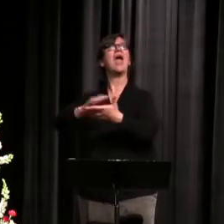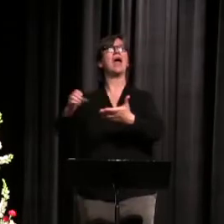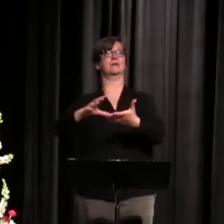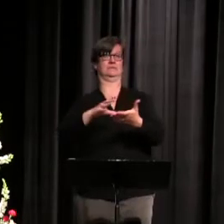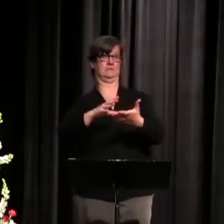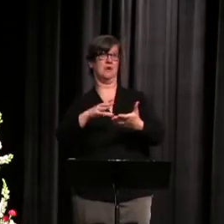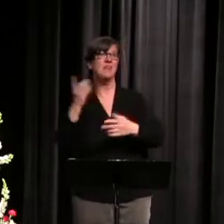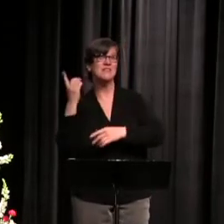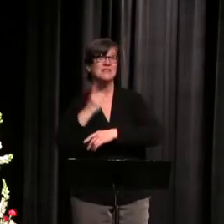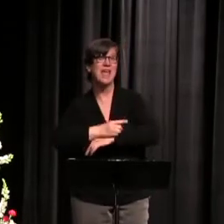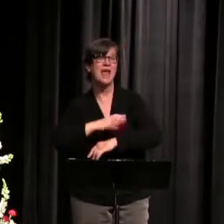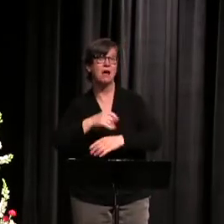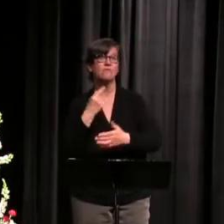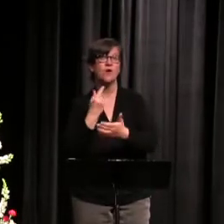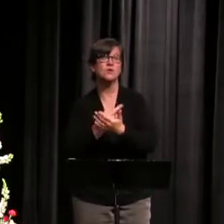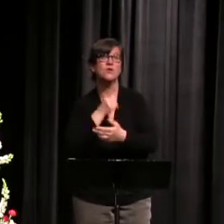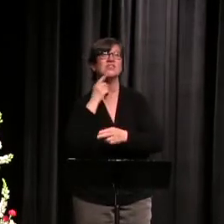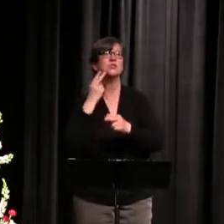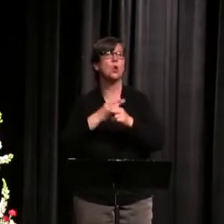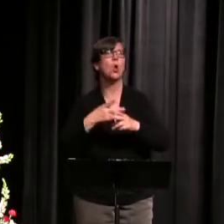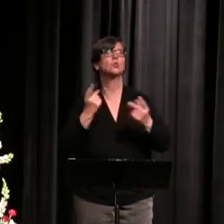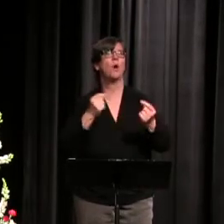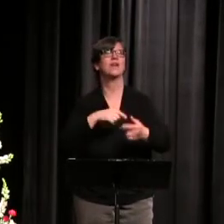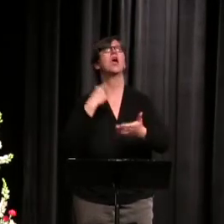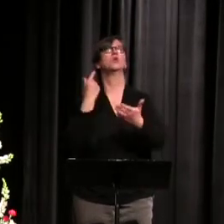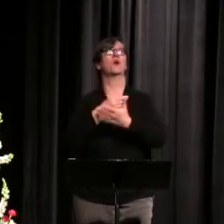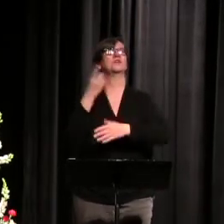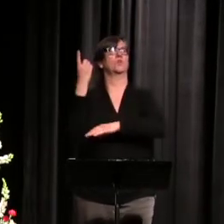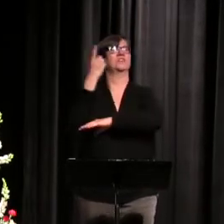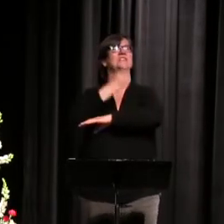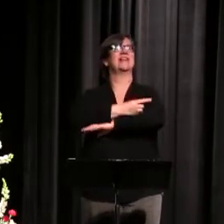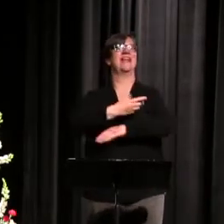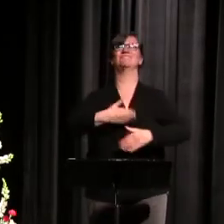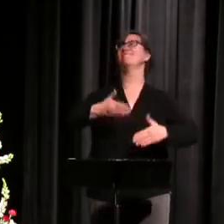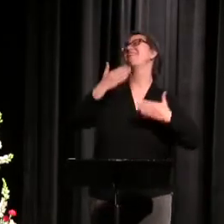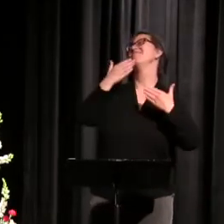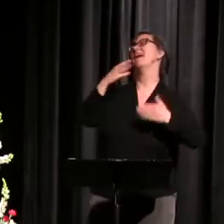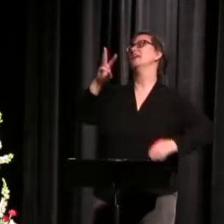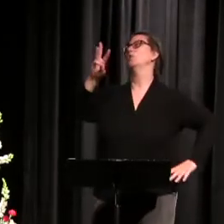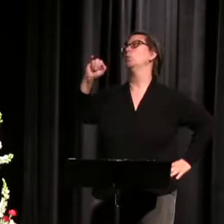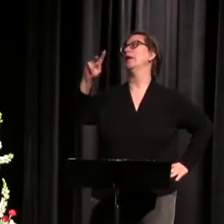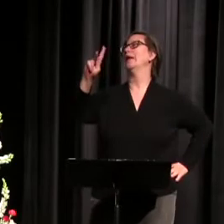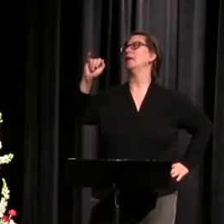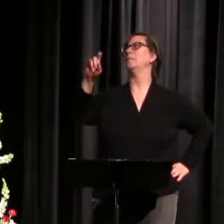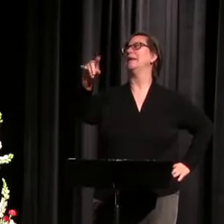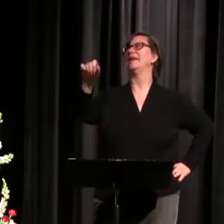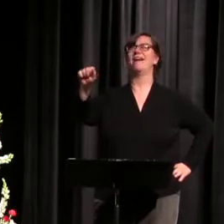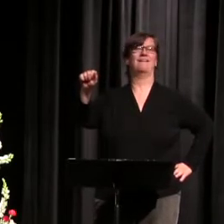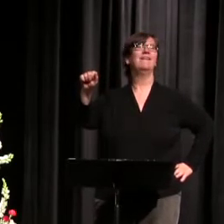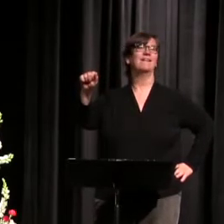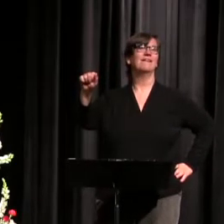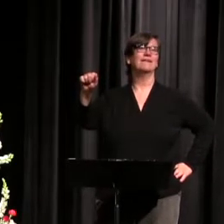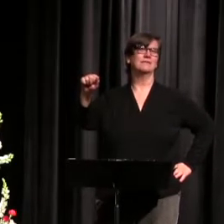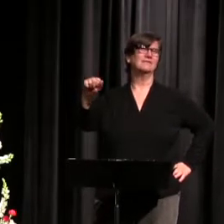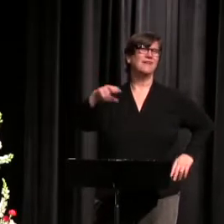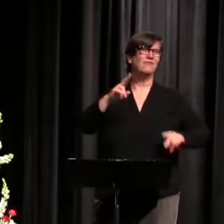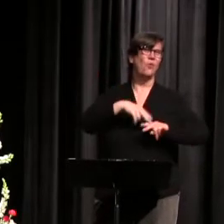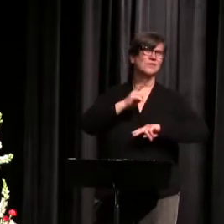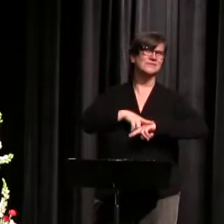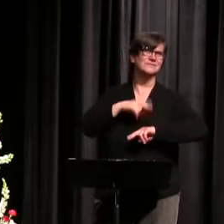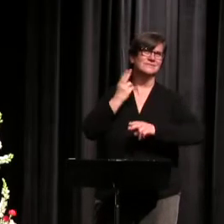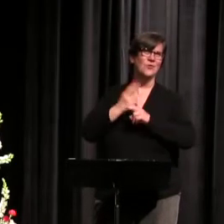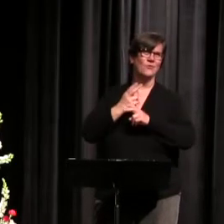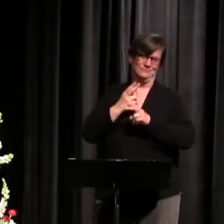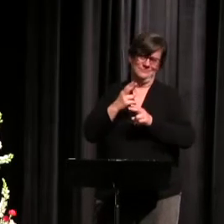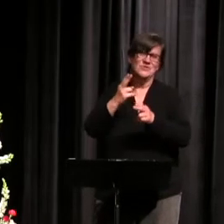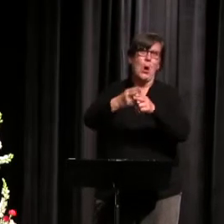this, "Graduation Day." Nailed it. Thanks, Wikipedia. But seriously, graduates, it